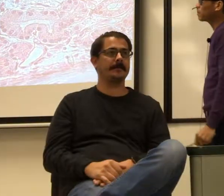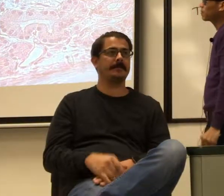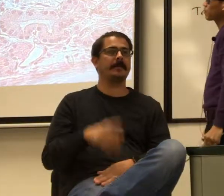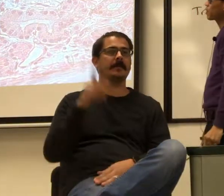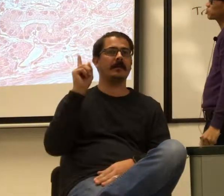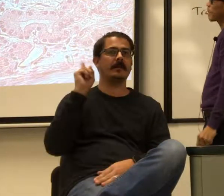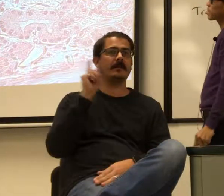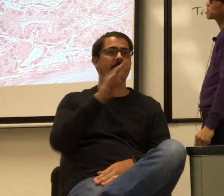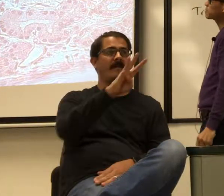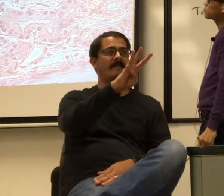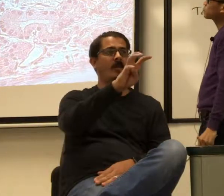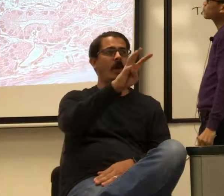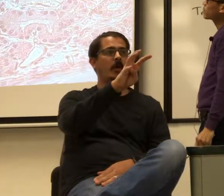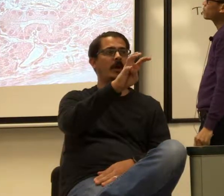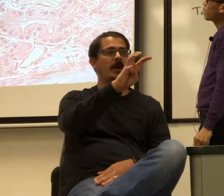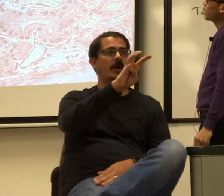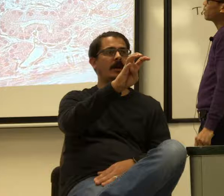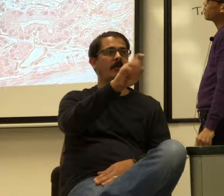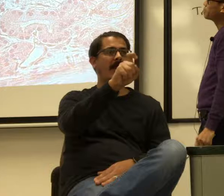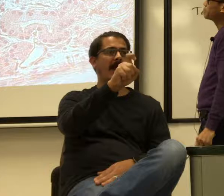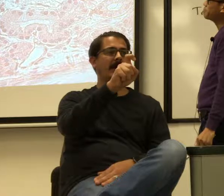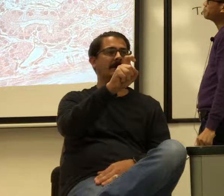is a 400X.